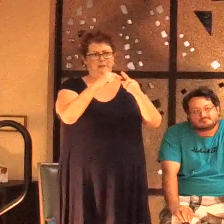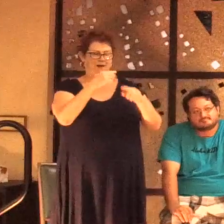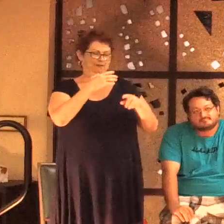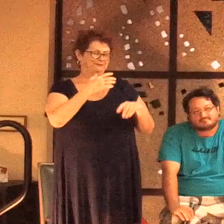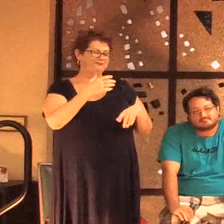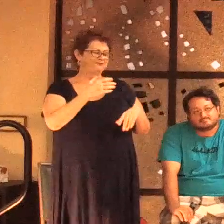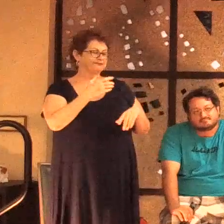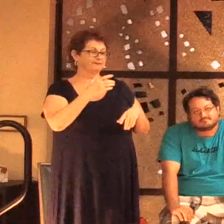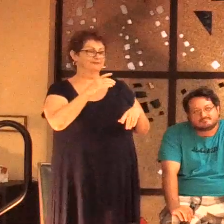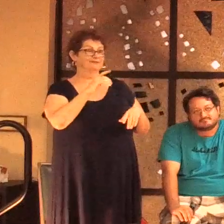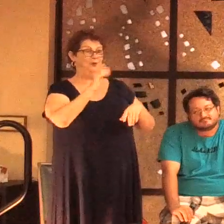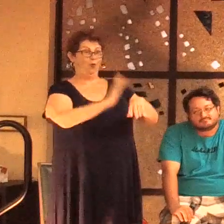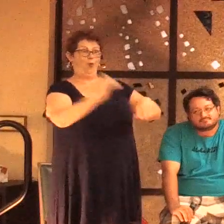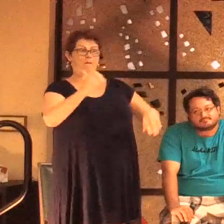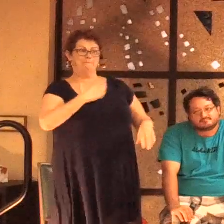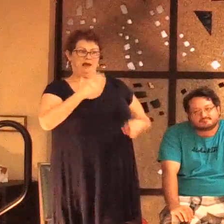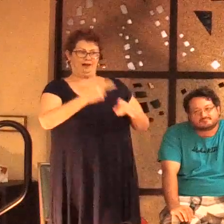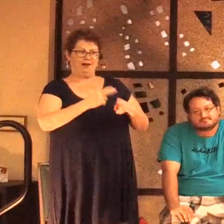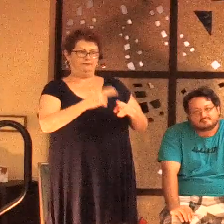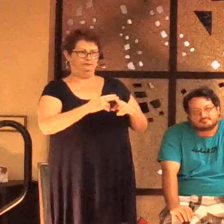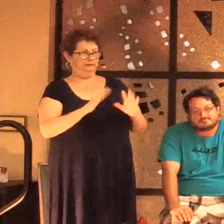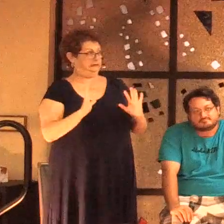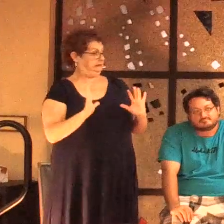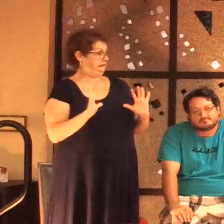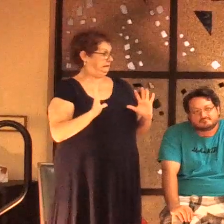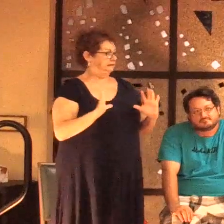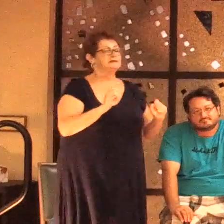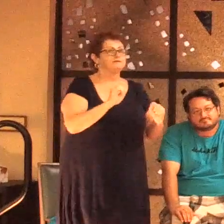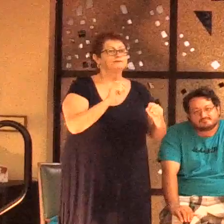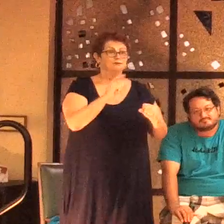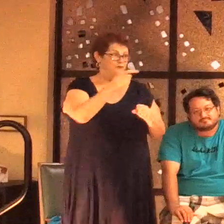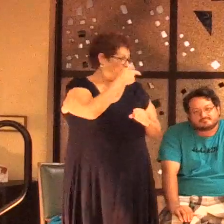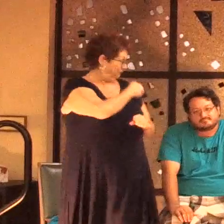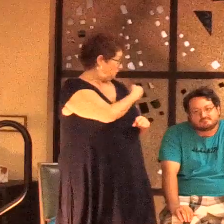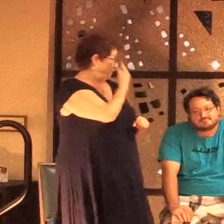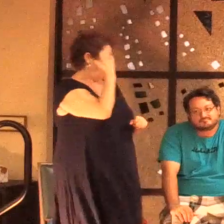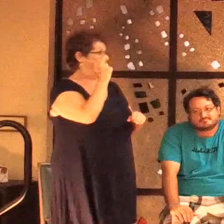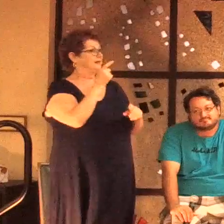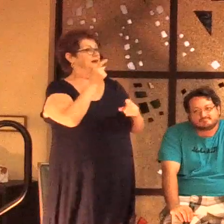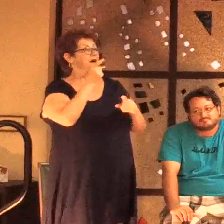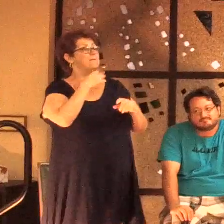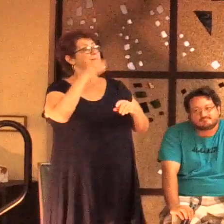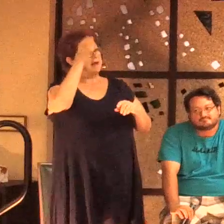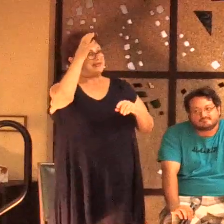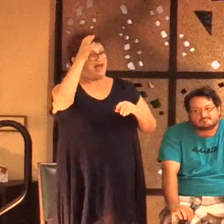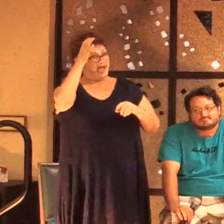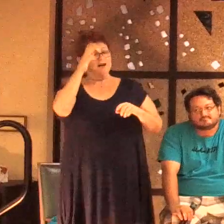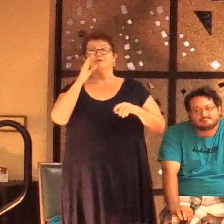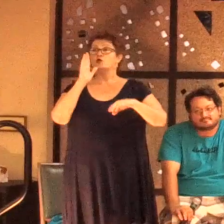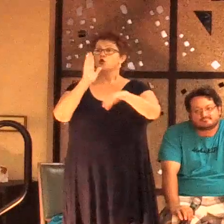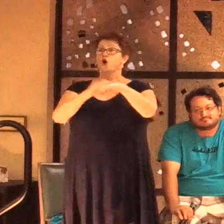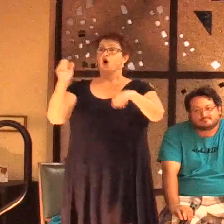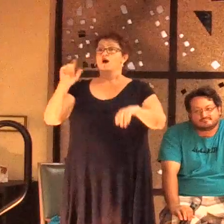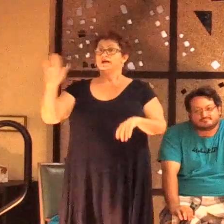and telling story about calling my name. As you know,